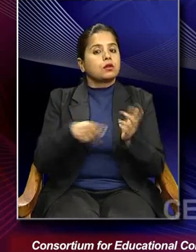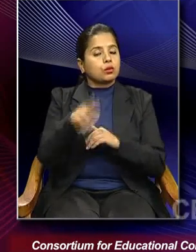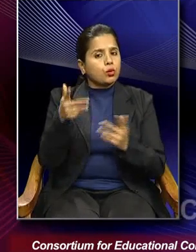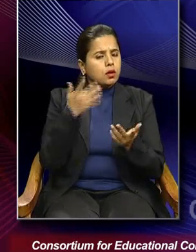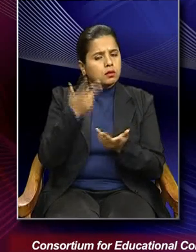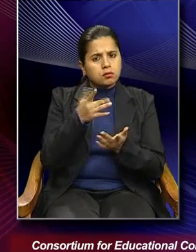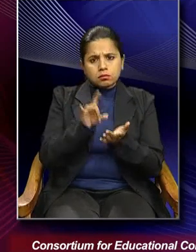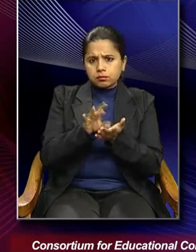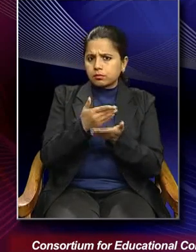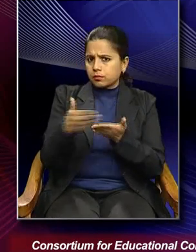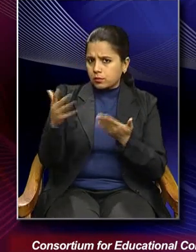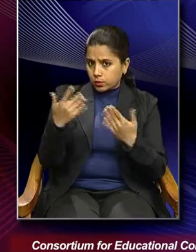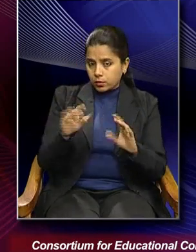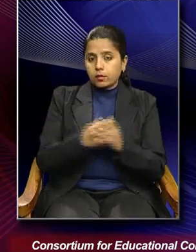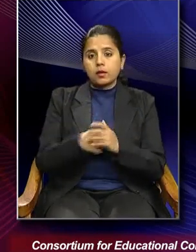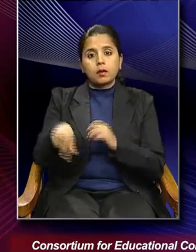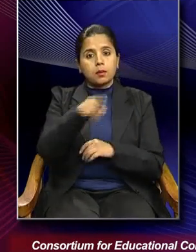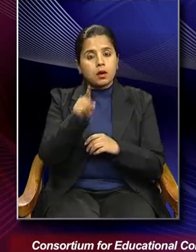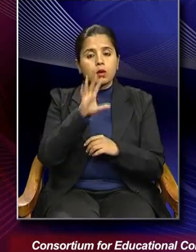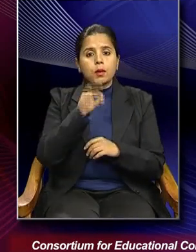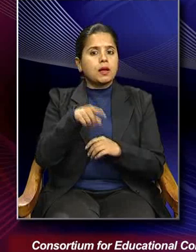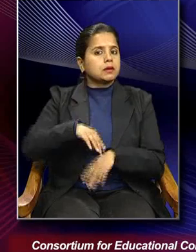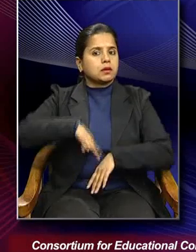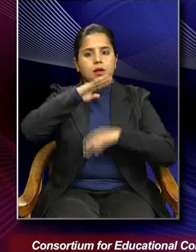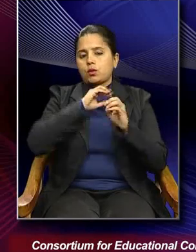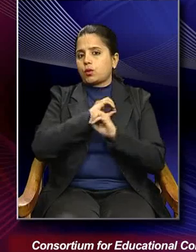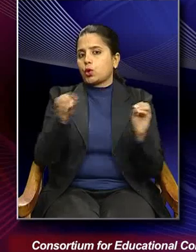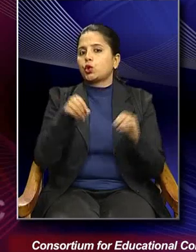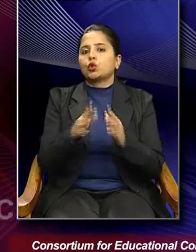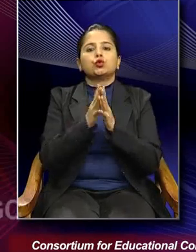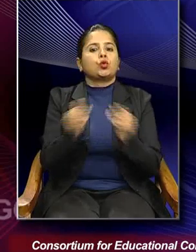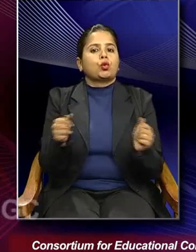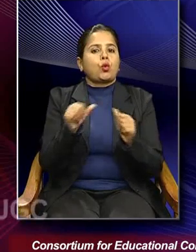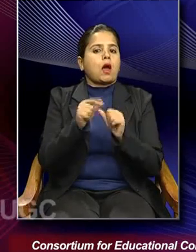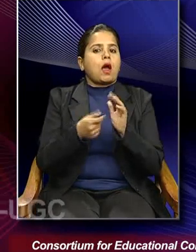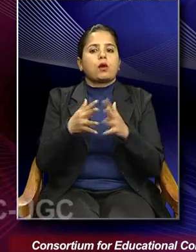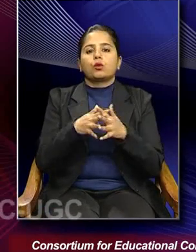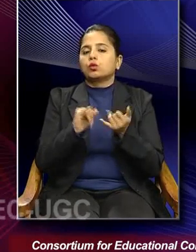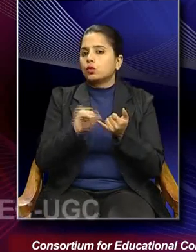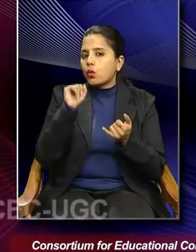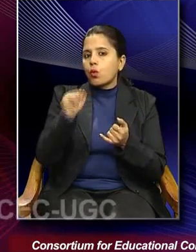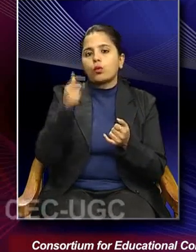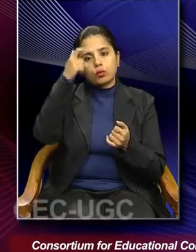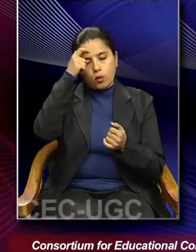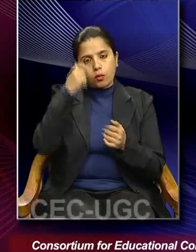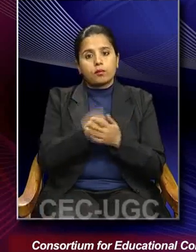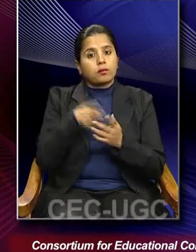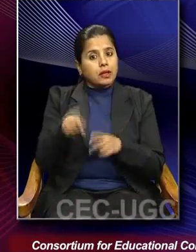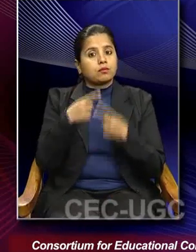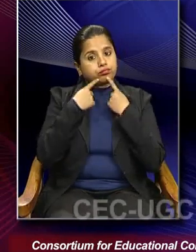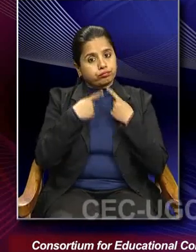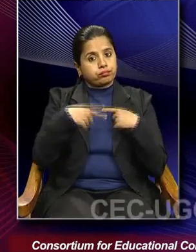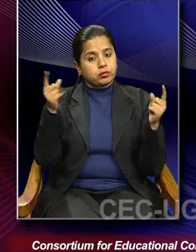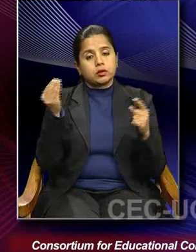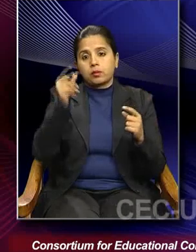eliminates an obvious but unsatisfactory solution to Arrow's problem, which is to declare